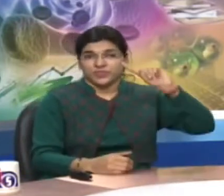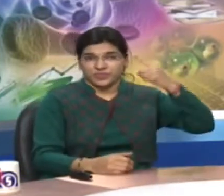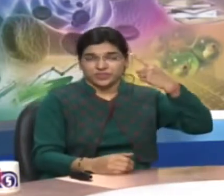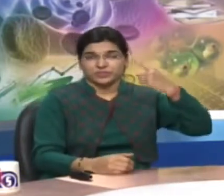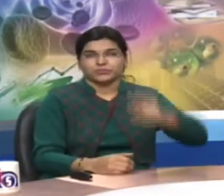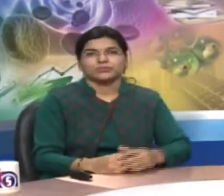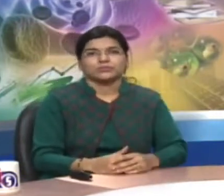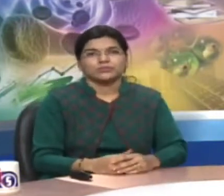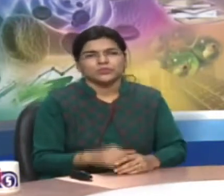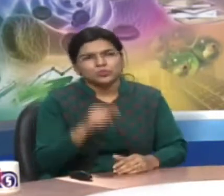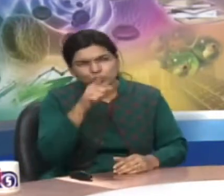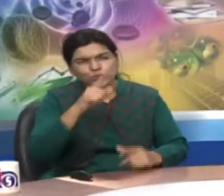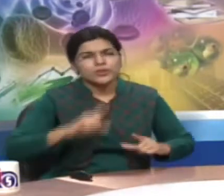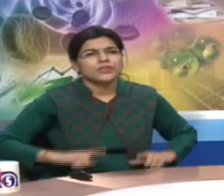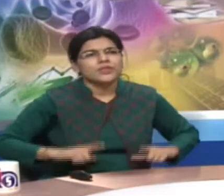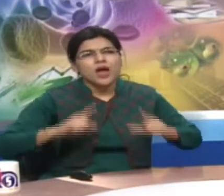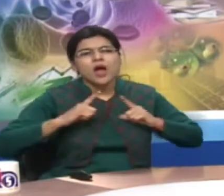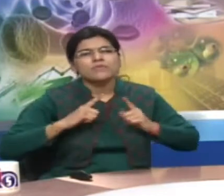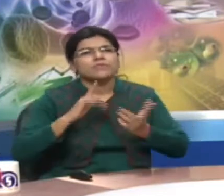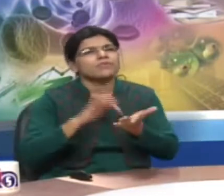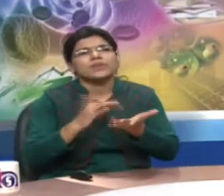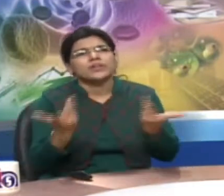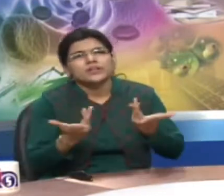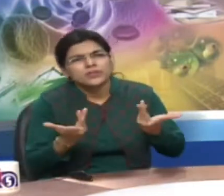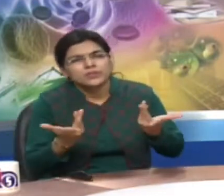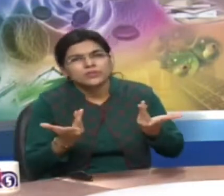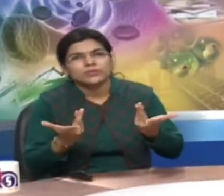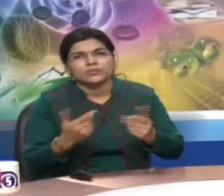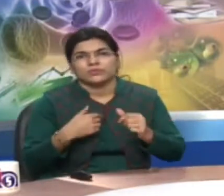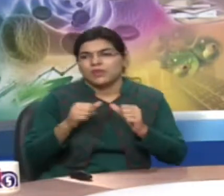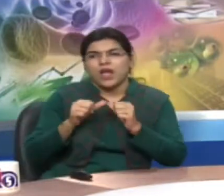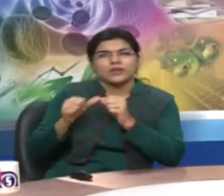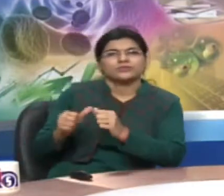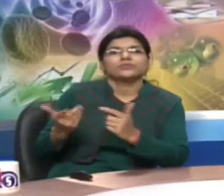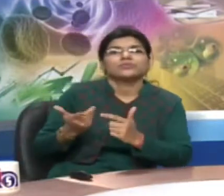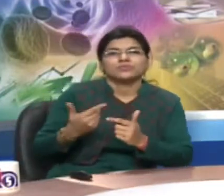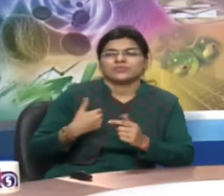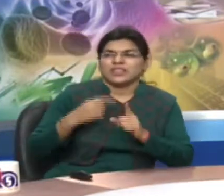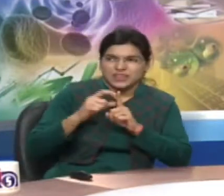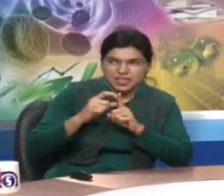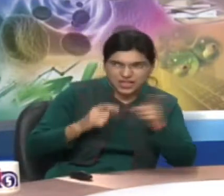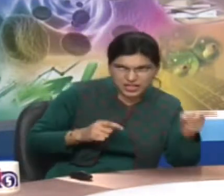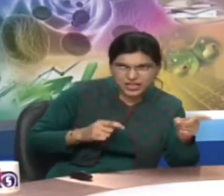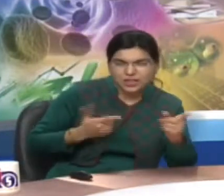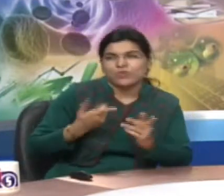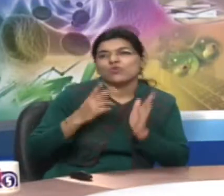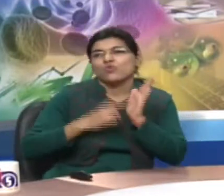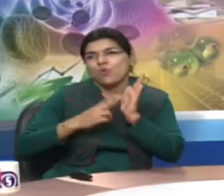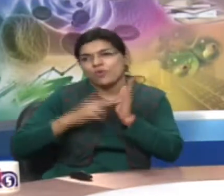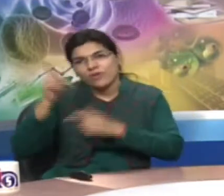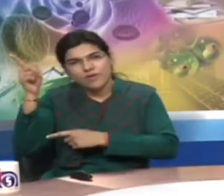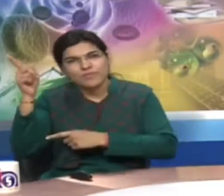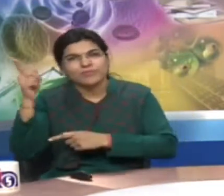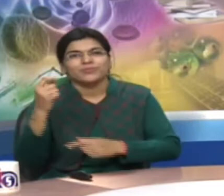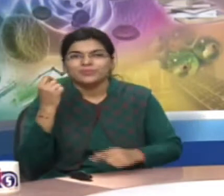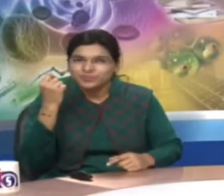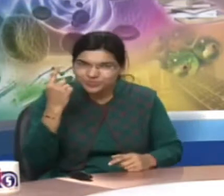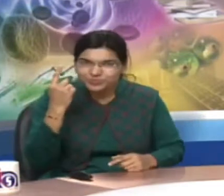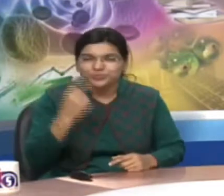These are the example. First example, where do you live? My answer could be, I live in Delhi, I live